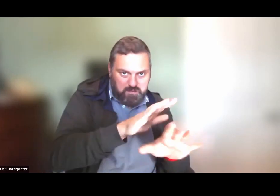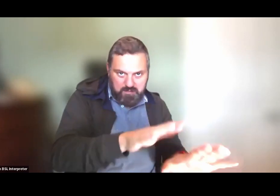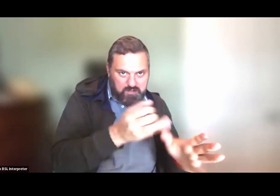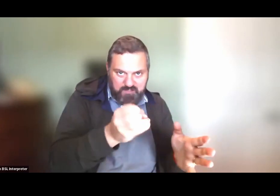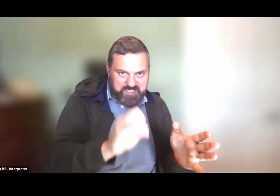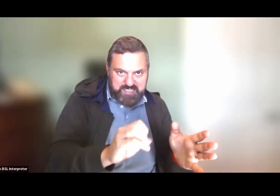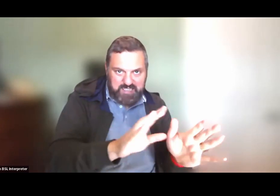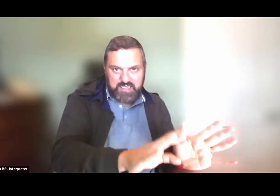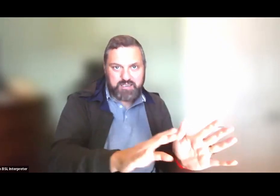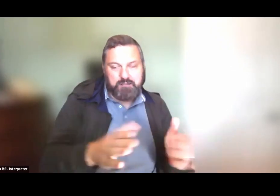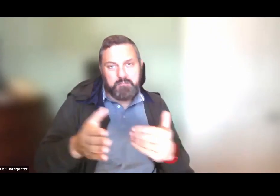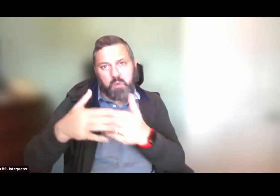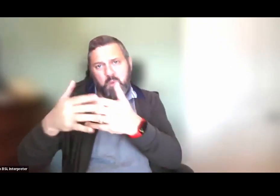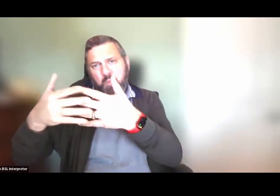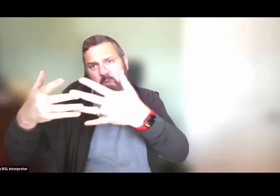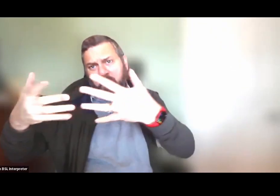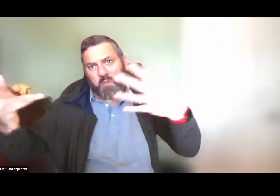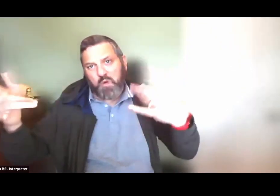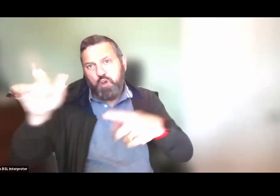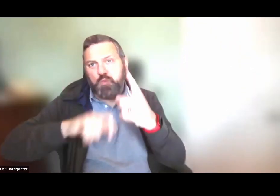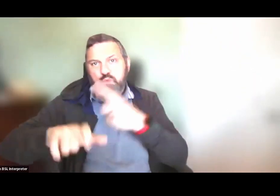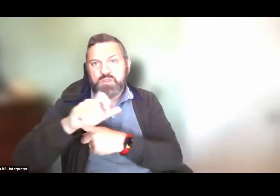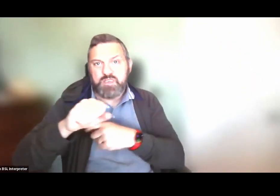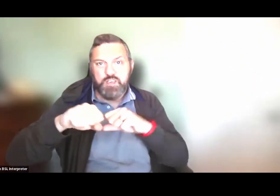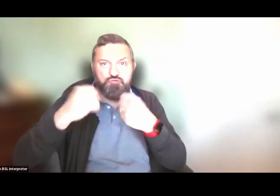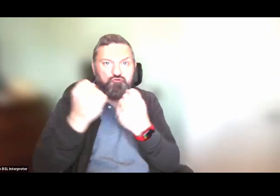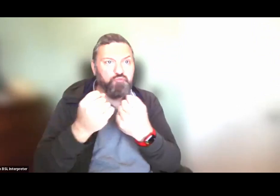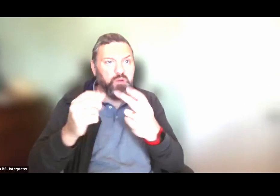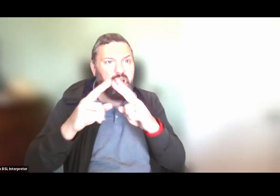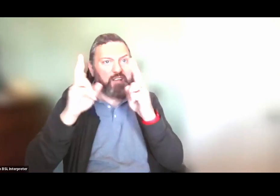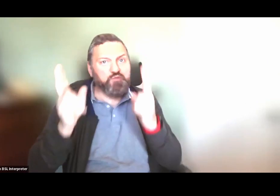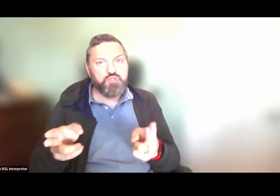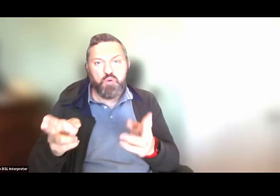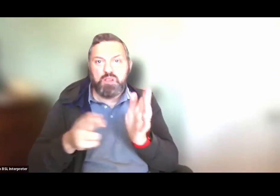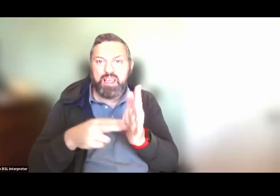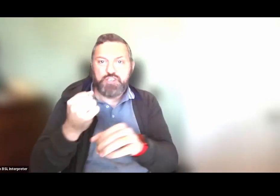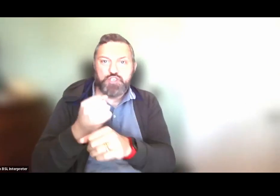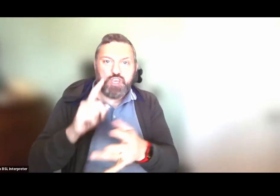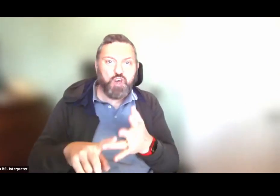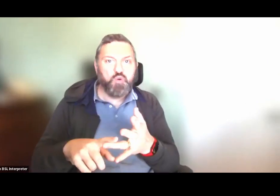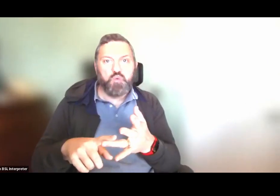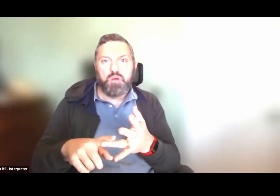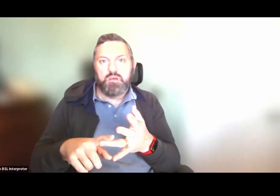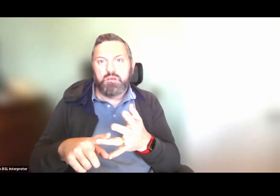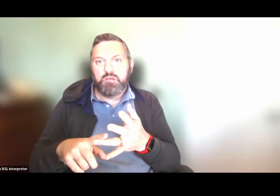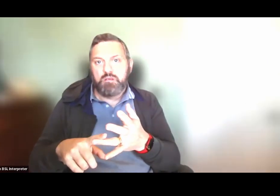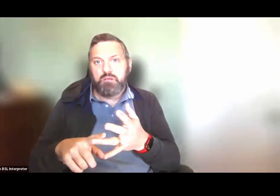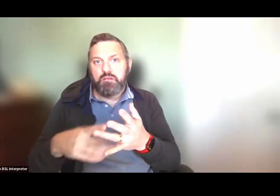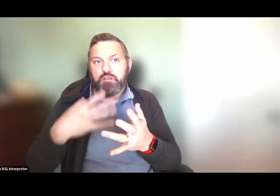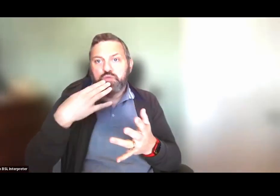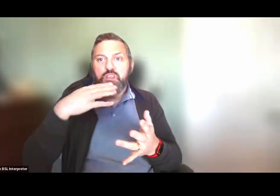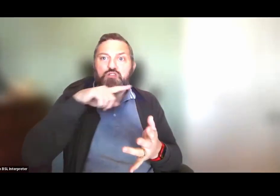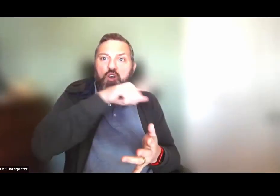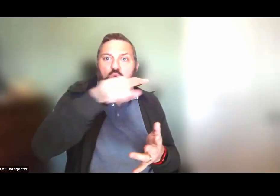more community groups, households, organizations, NGOs that are turning the ideas into their